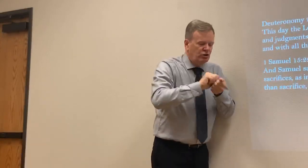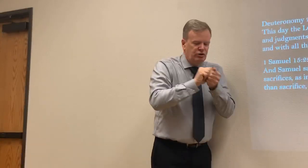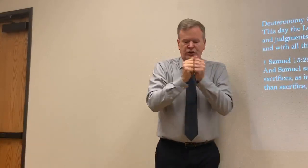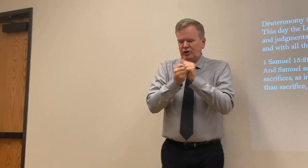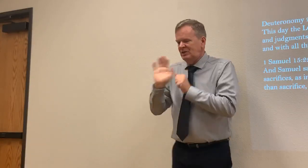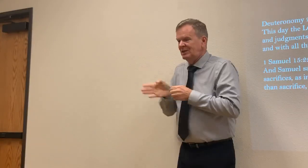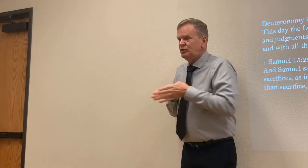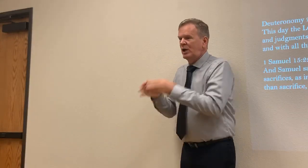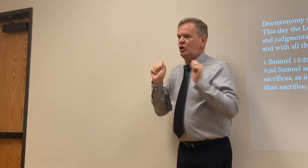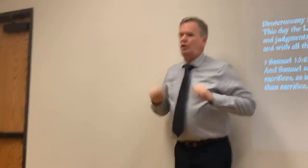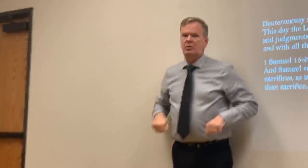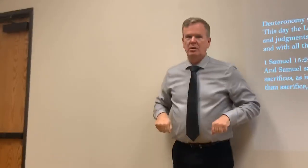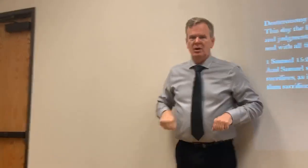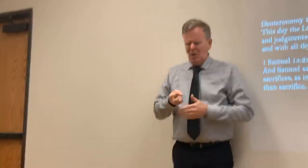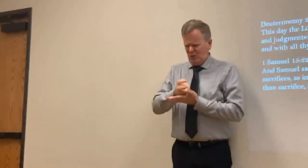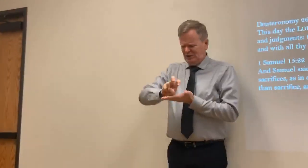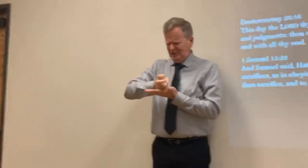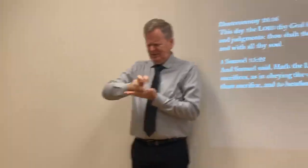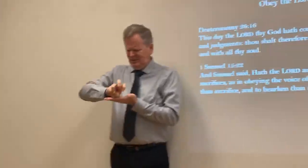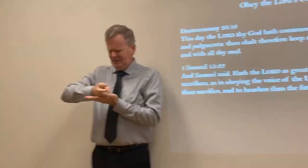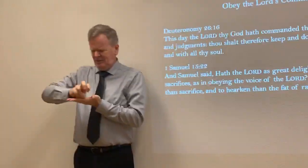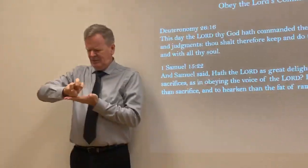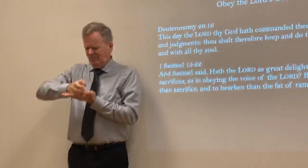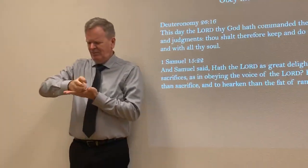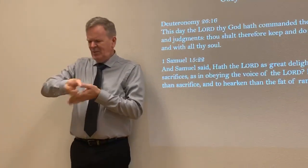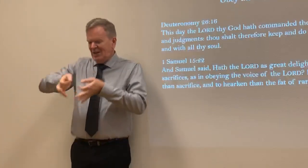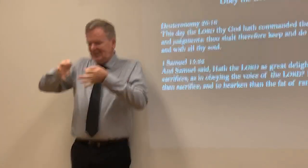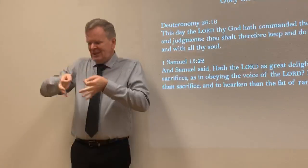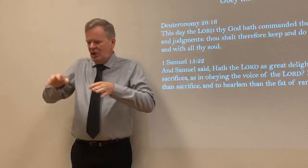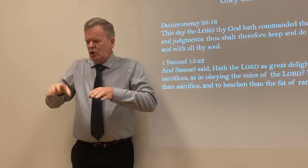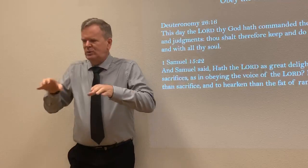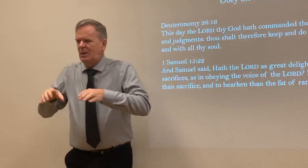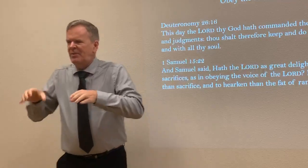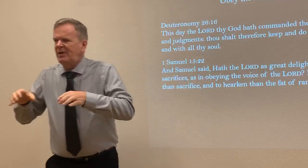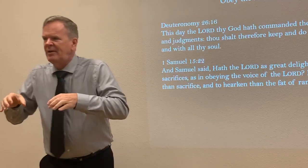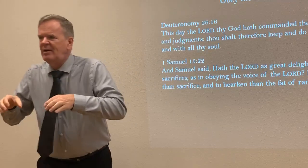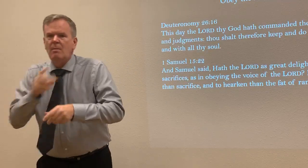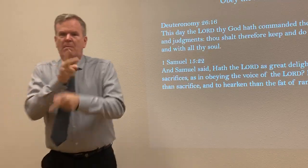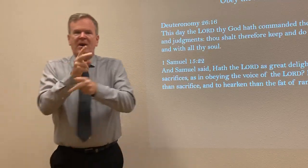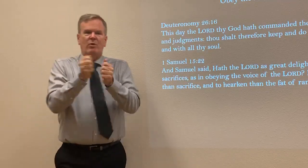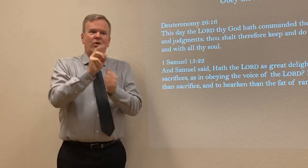not become restless in our own way because we can change what we feel the will of God is to do our own thing. Because we become restless.